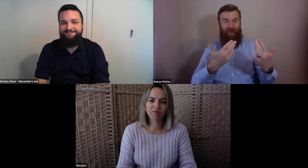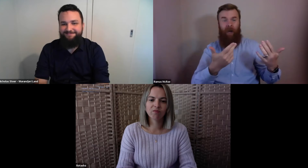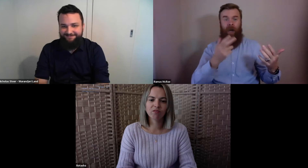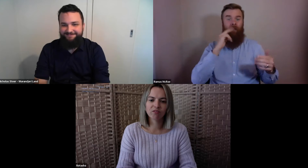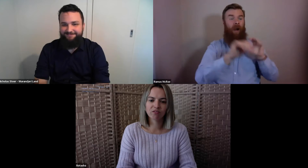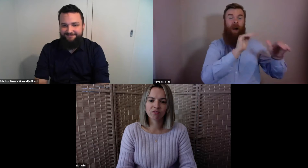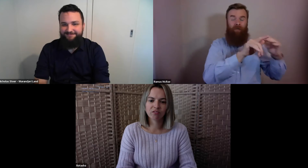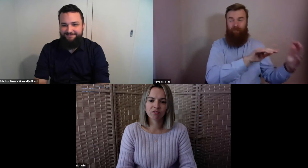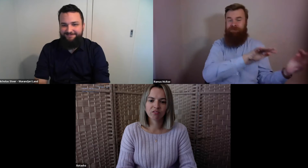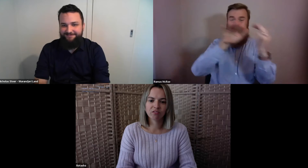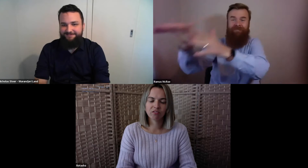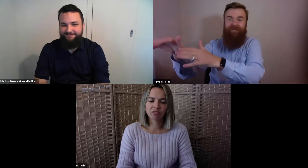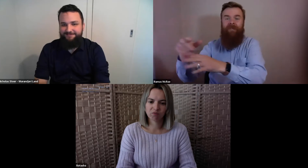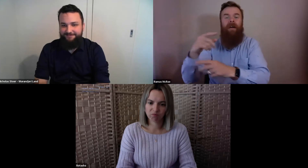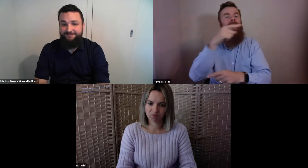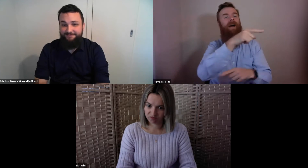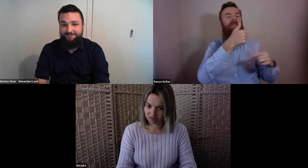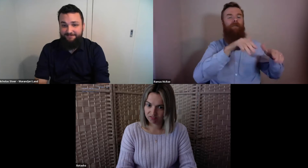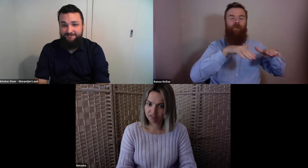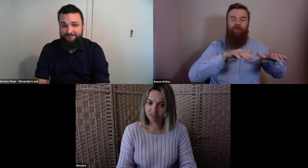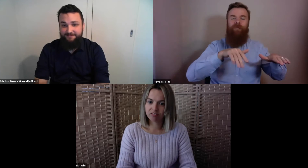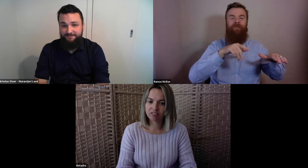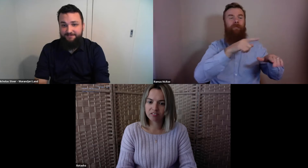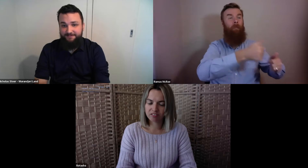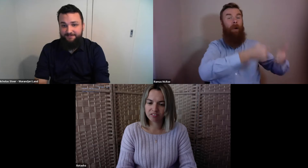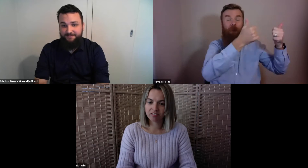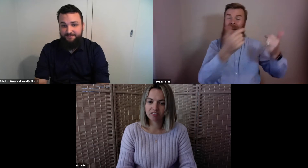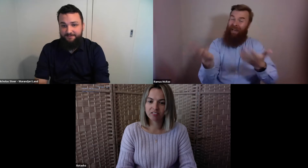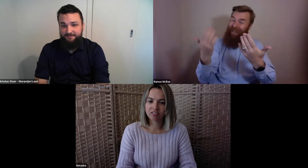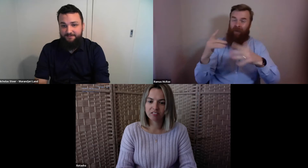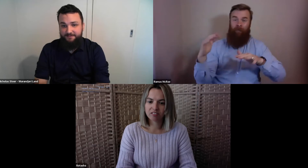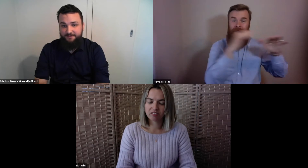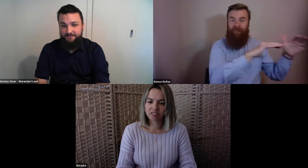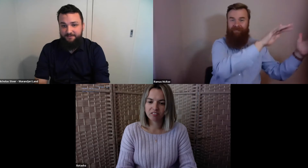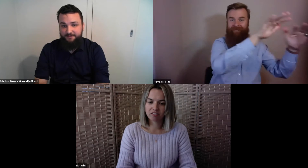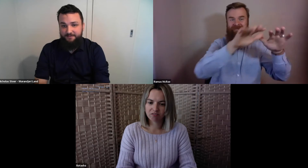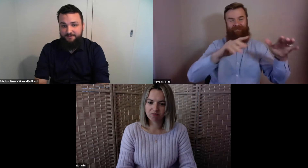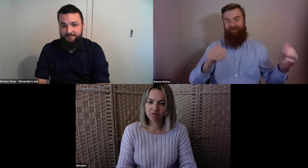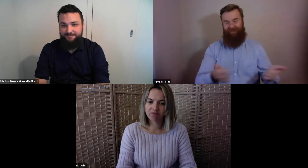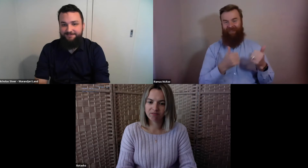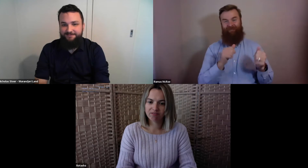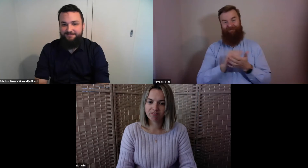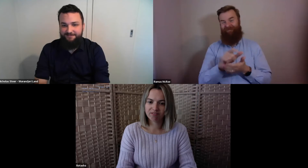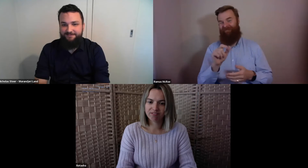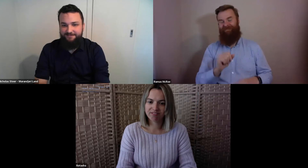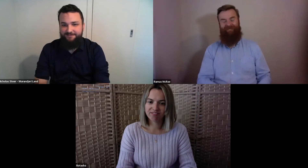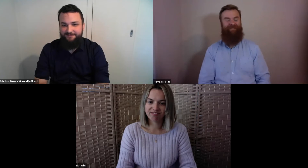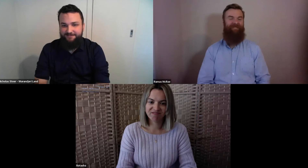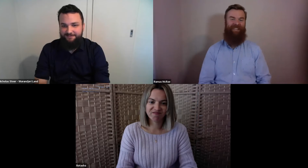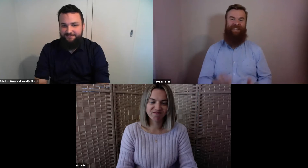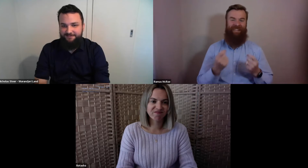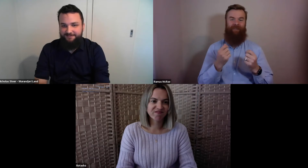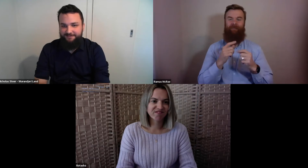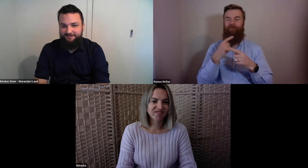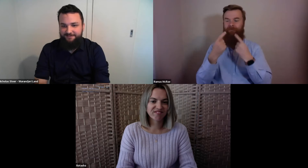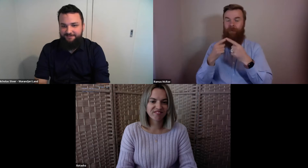they've just got one deaf person that works really well in a particular business, often the employer will be convinced to then employ other